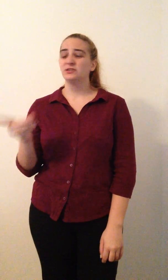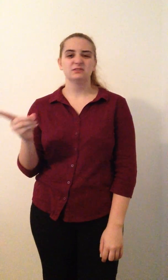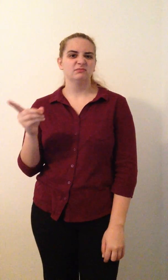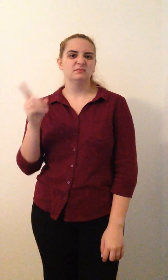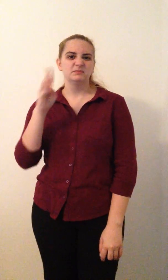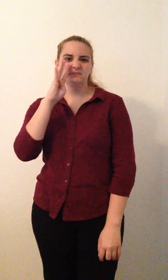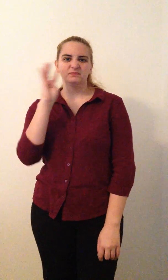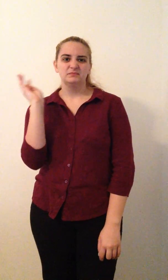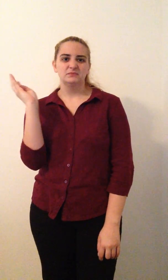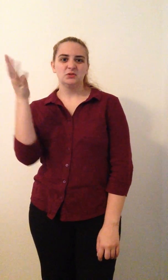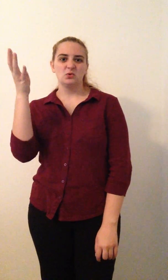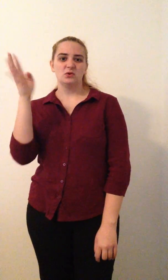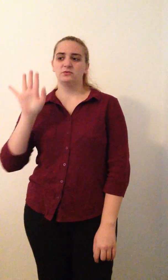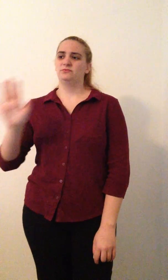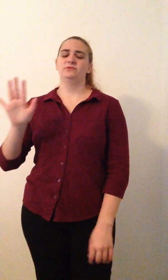felt about things and